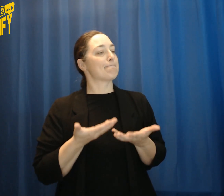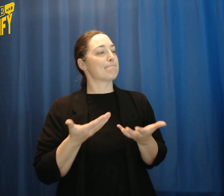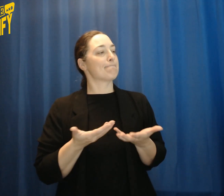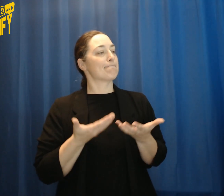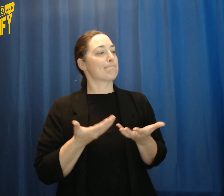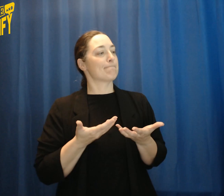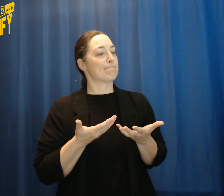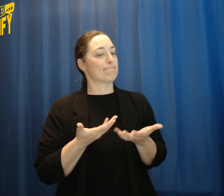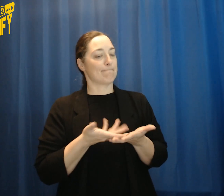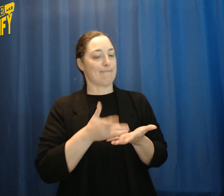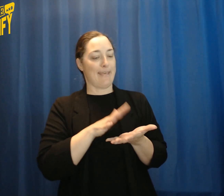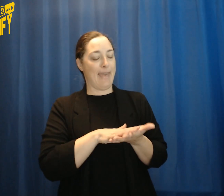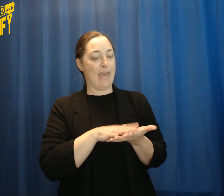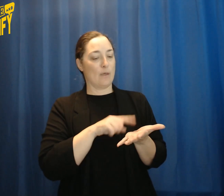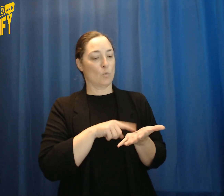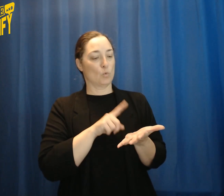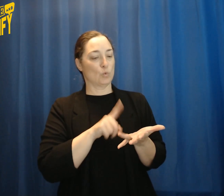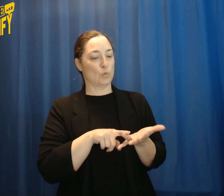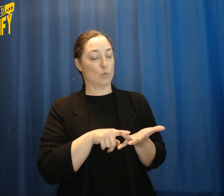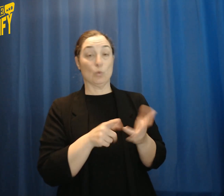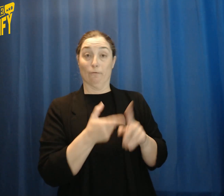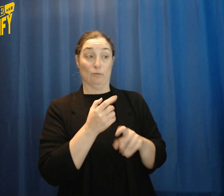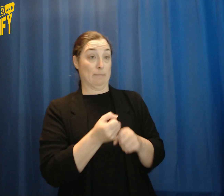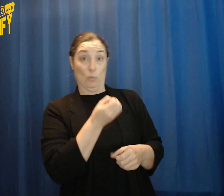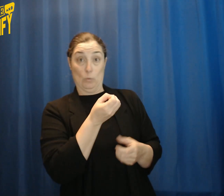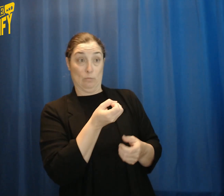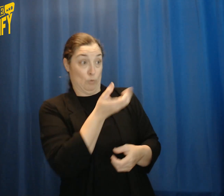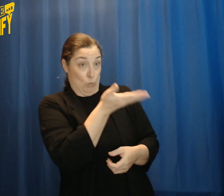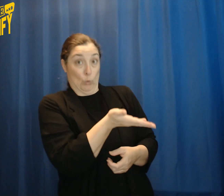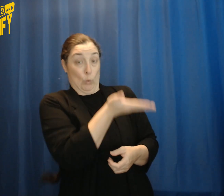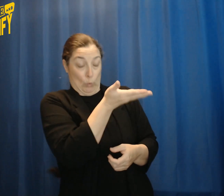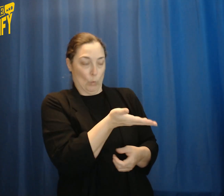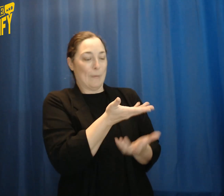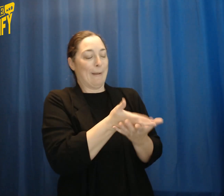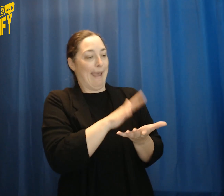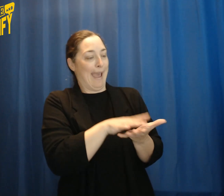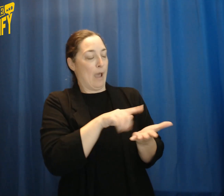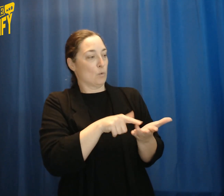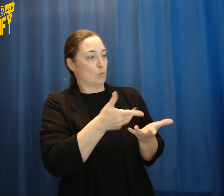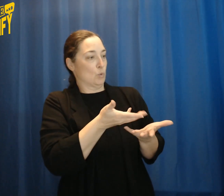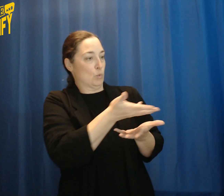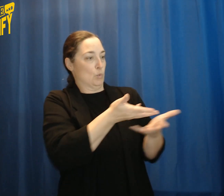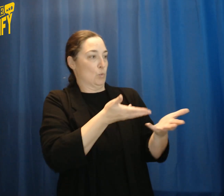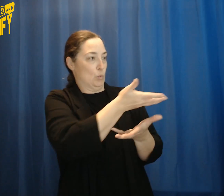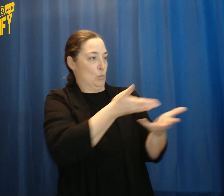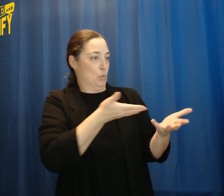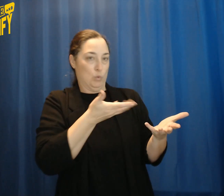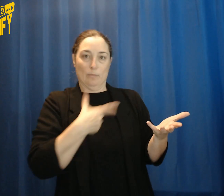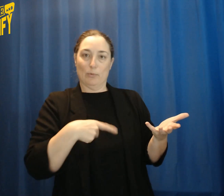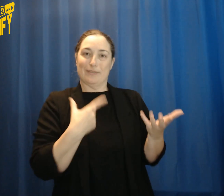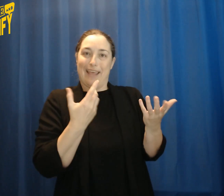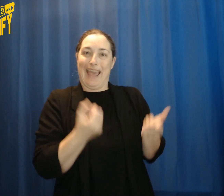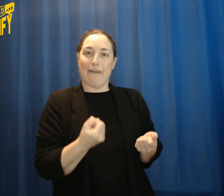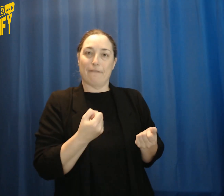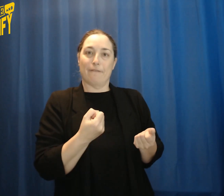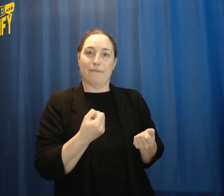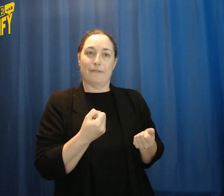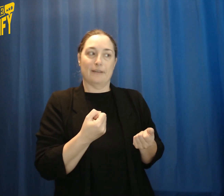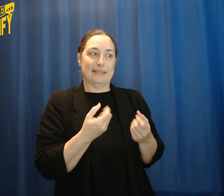speak to someone, say like yourself, because we have something in common, that we're interested in that or